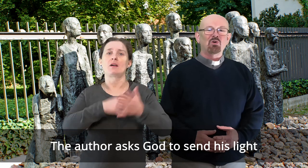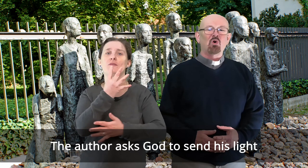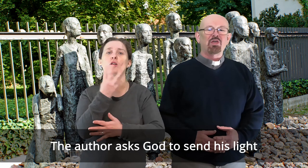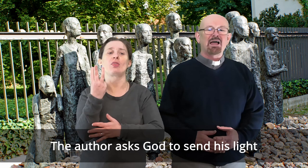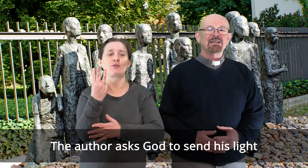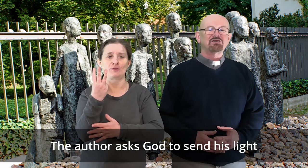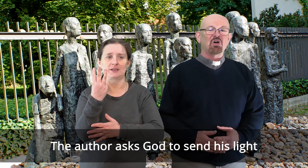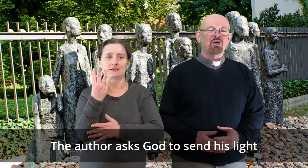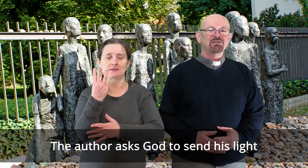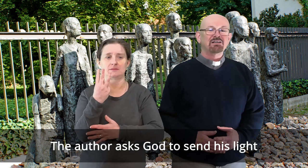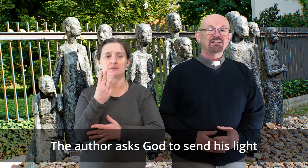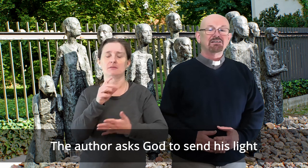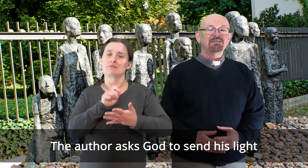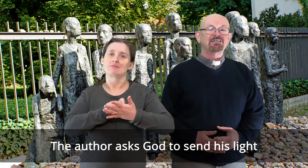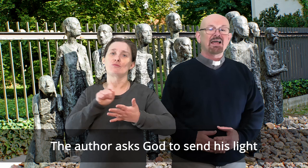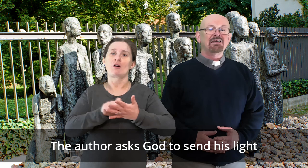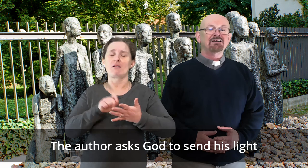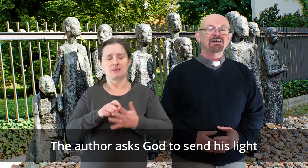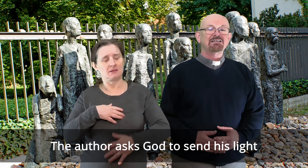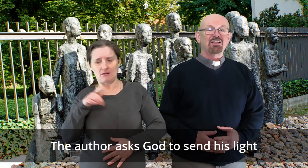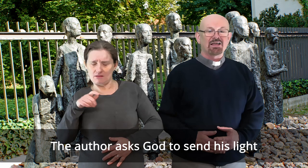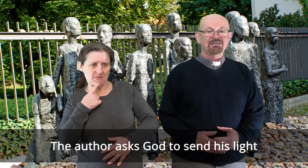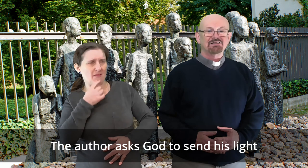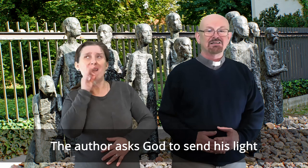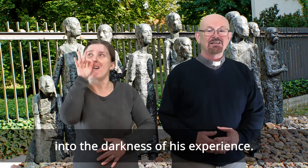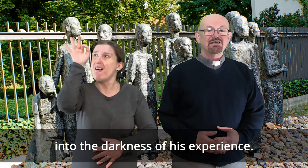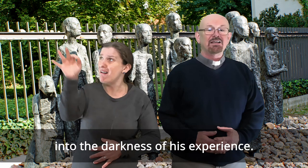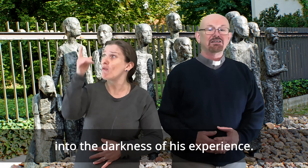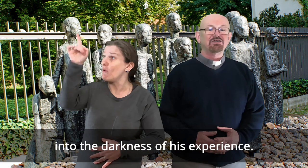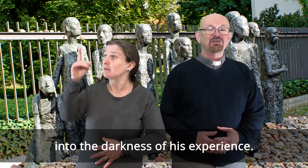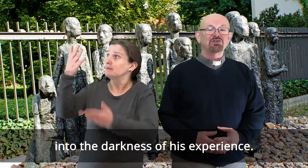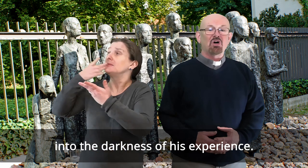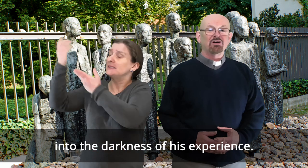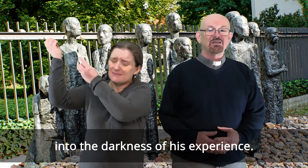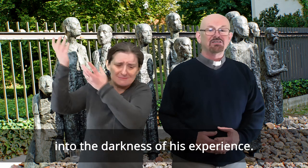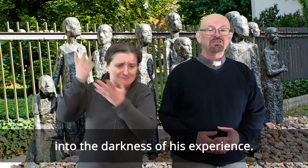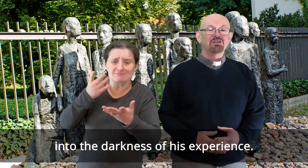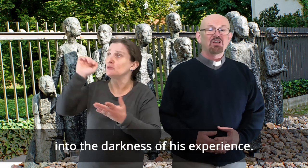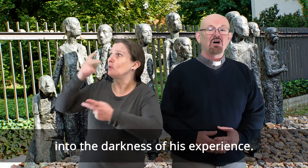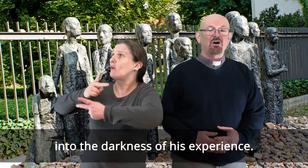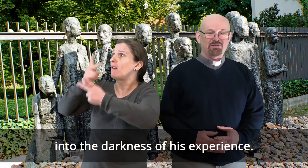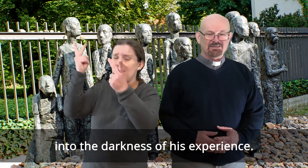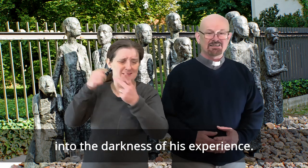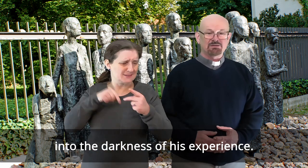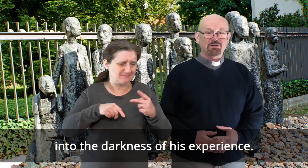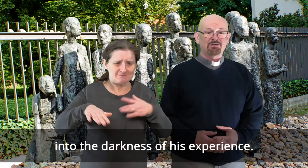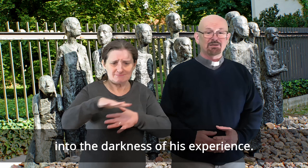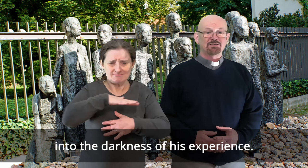the author asks God to send his light into the darkness of